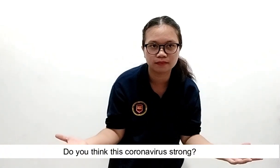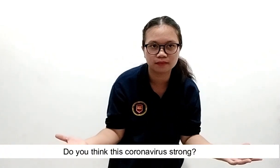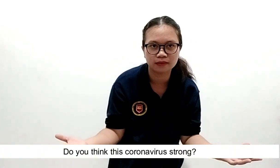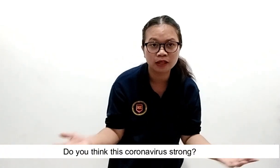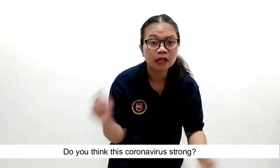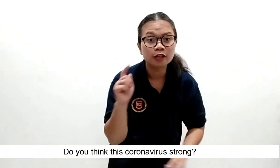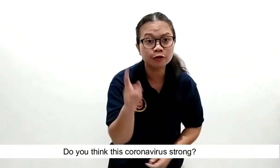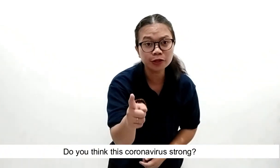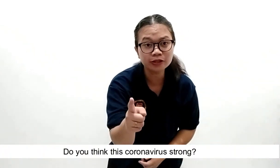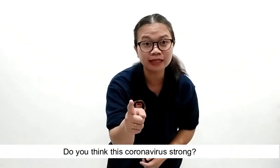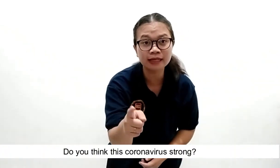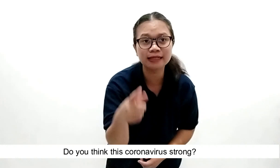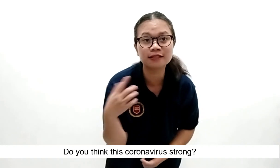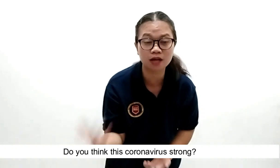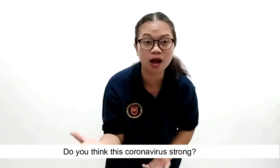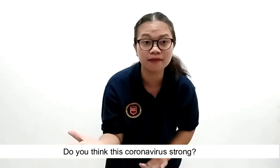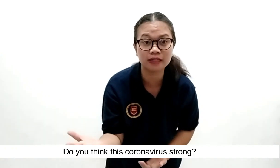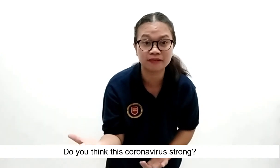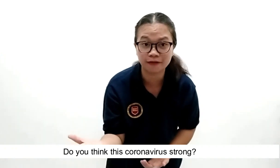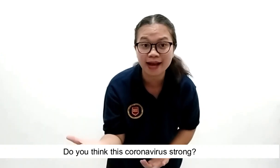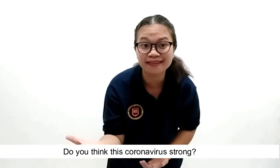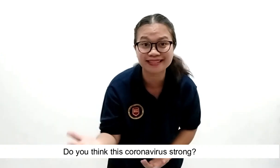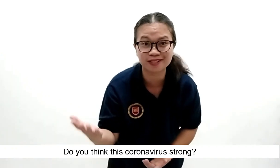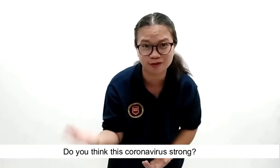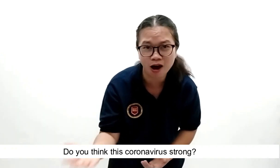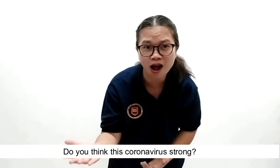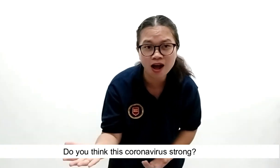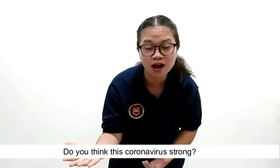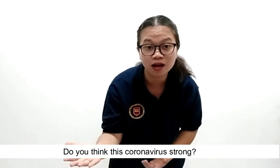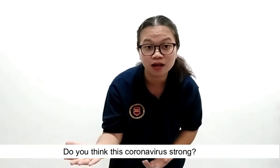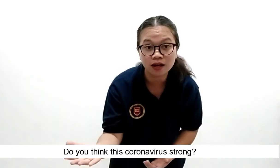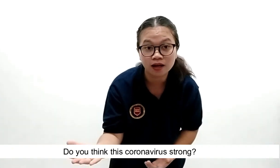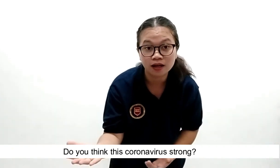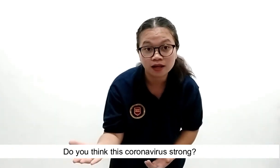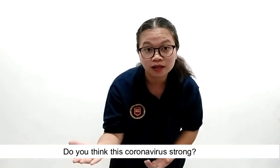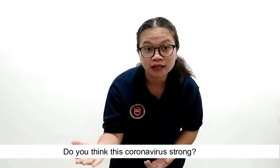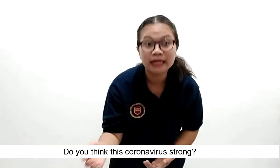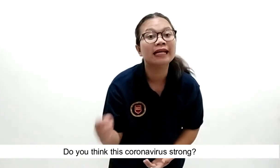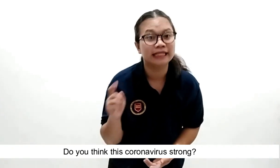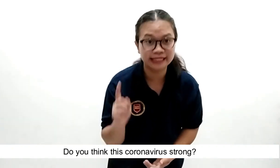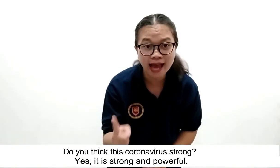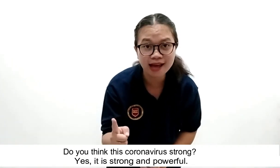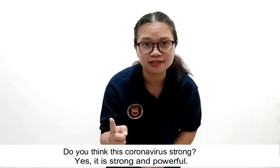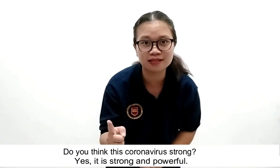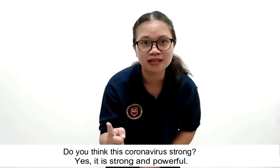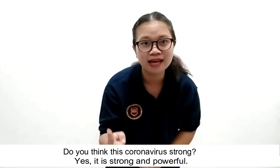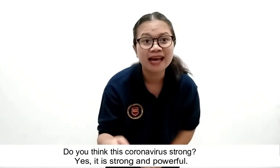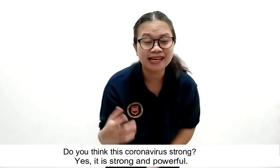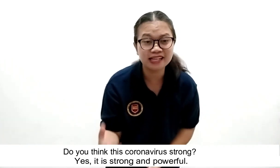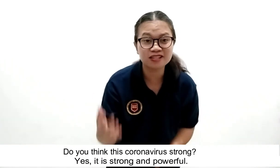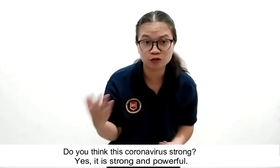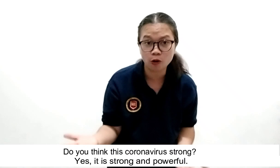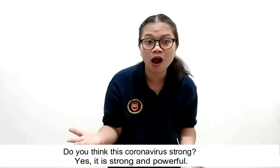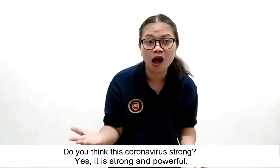do you think this corona fire is strong? yes it is strong